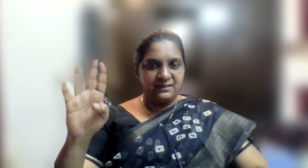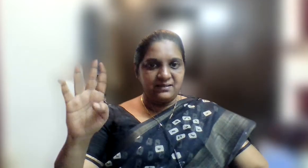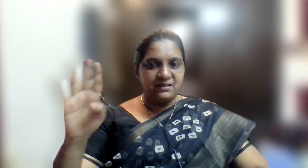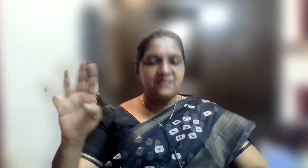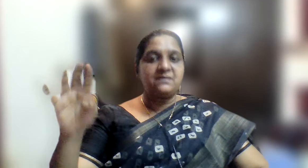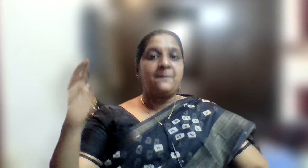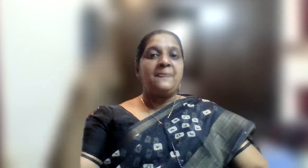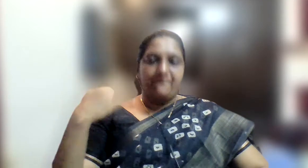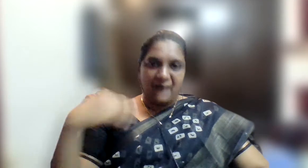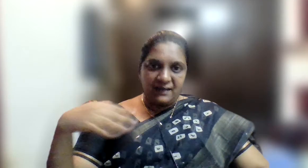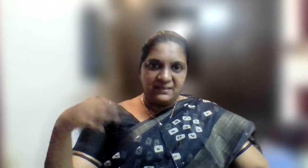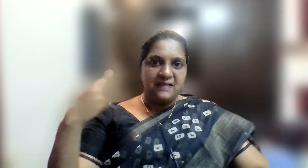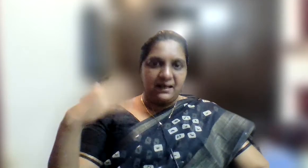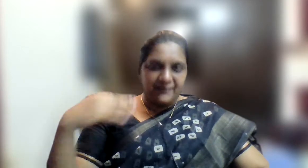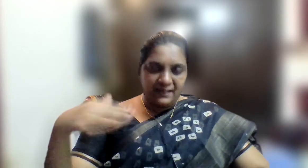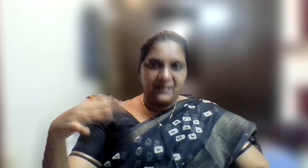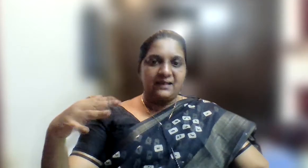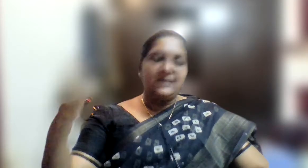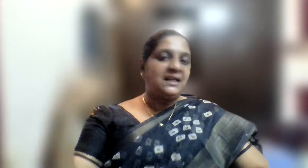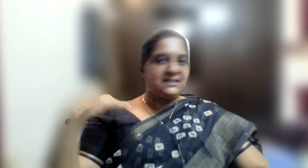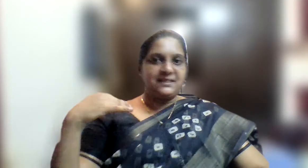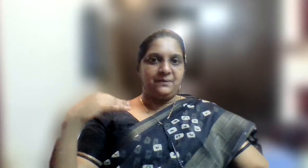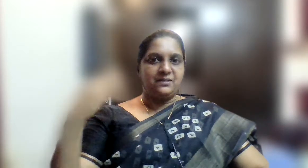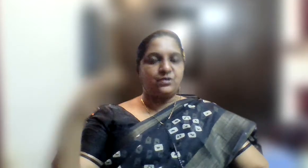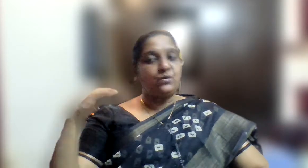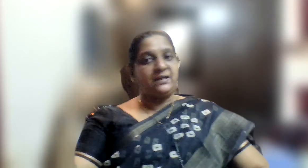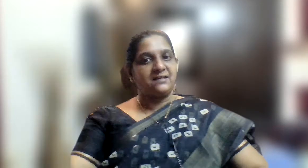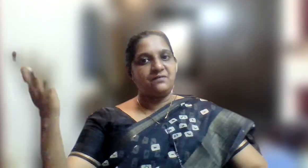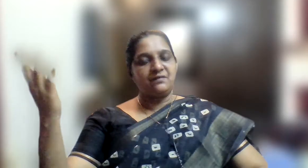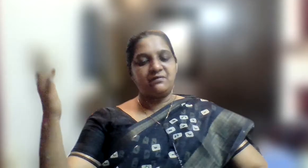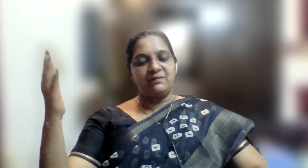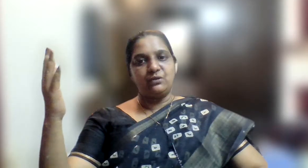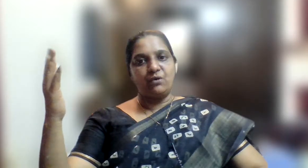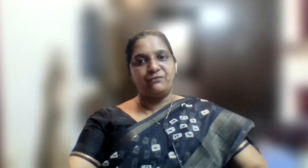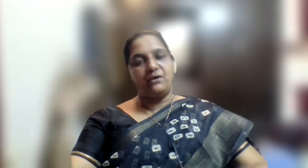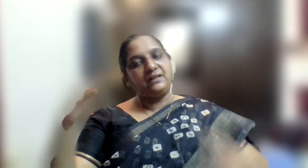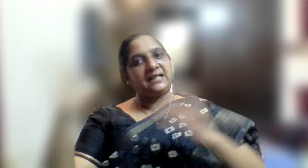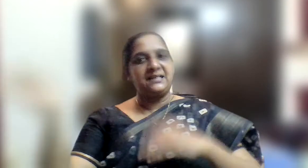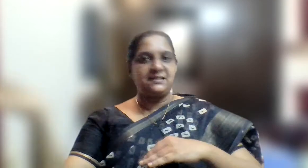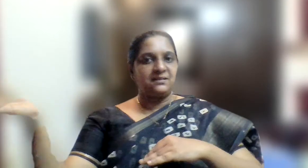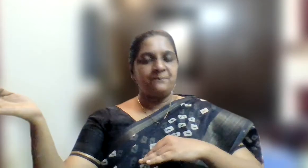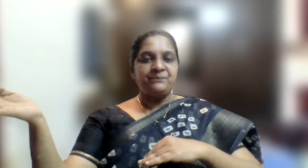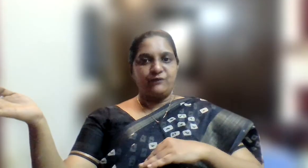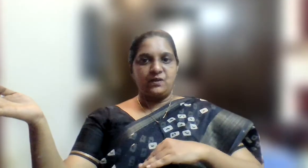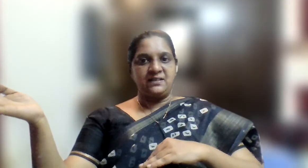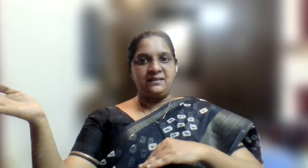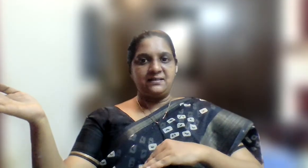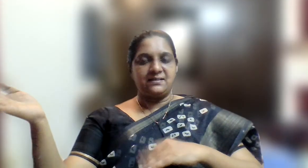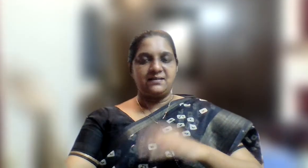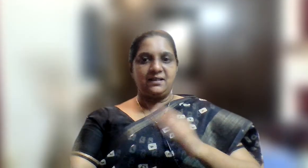4 sentences practice again and again and send me. So next week we will go for the next 4 sentences. Then you